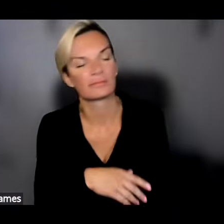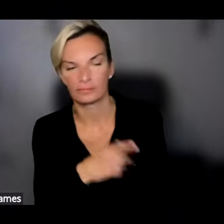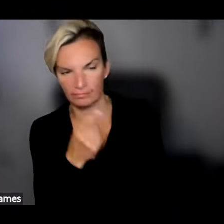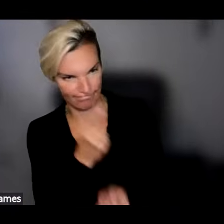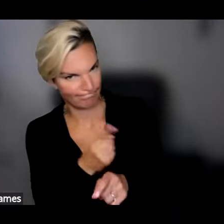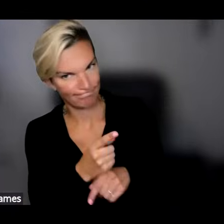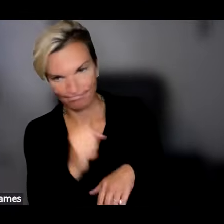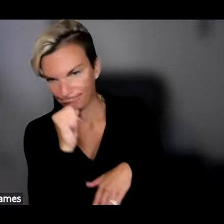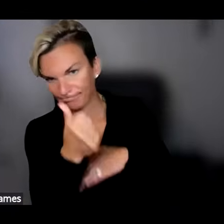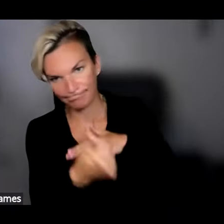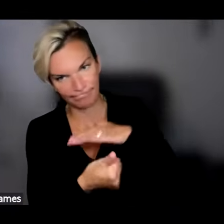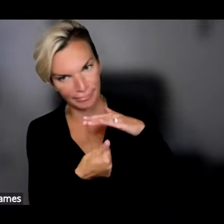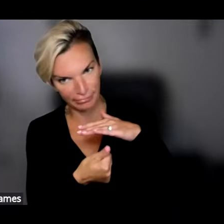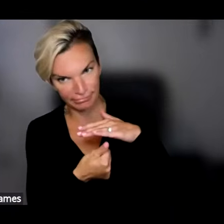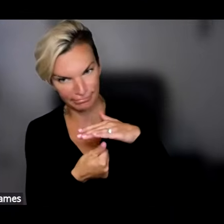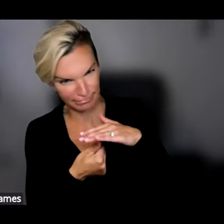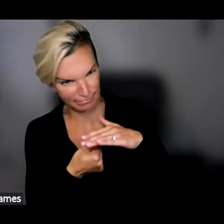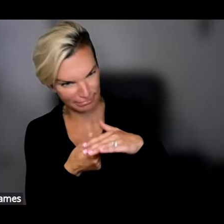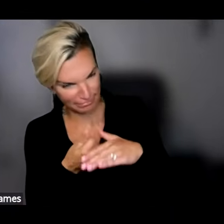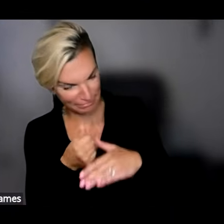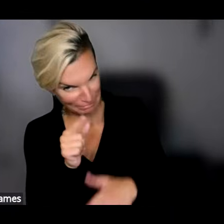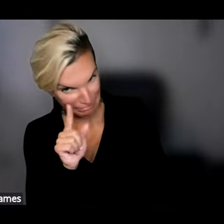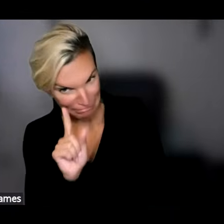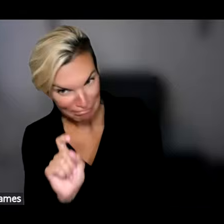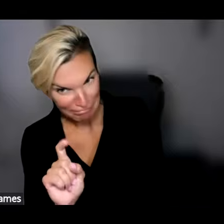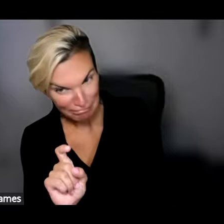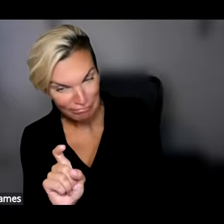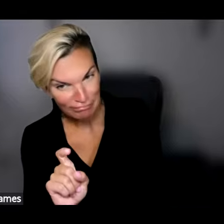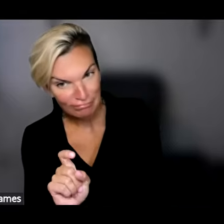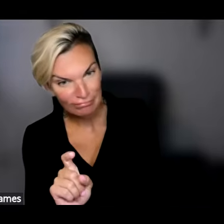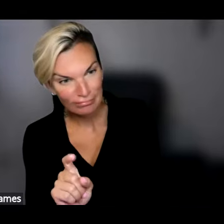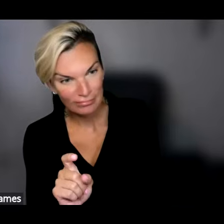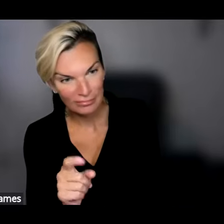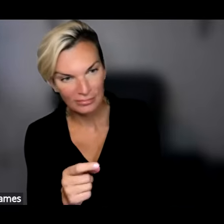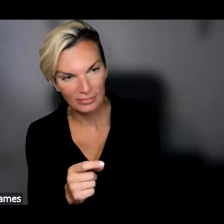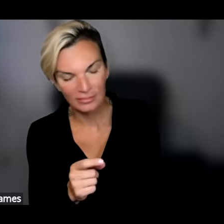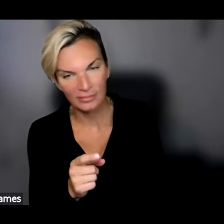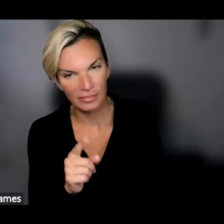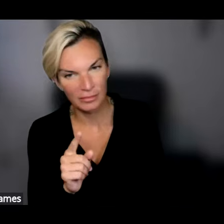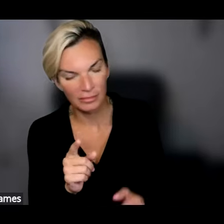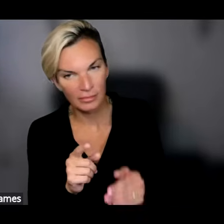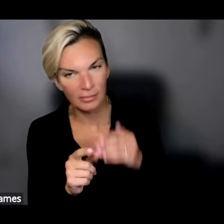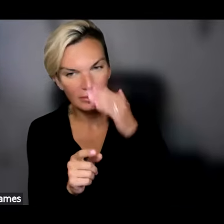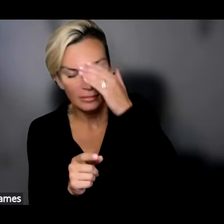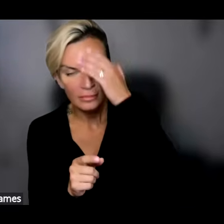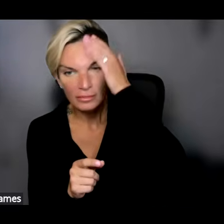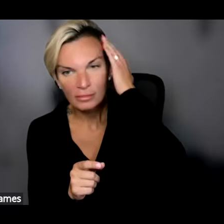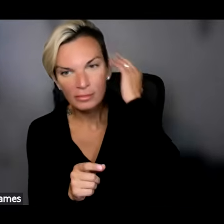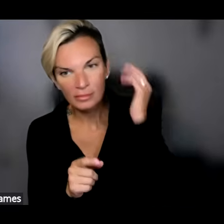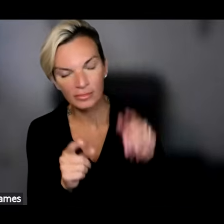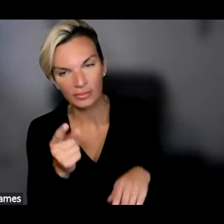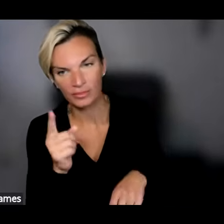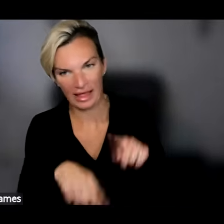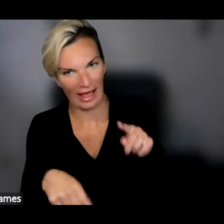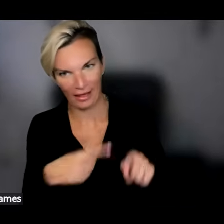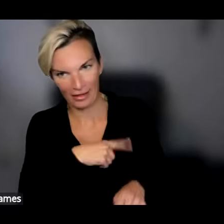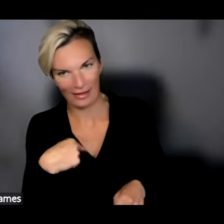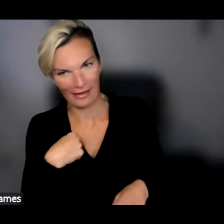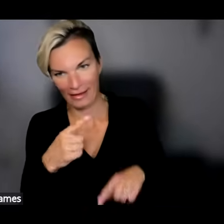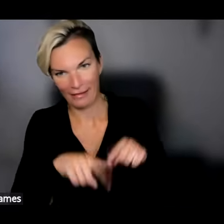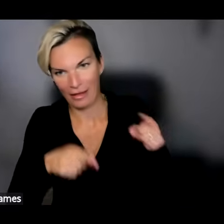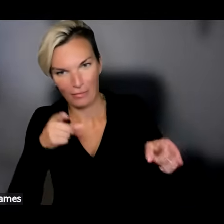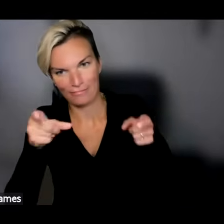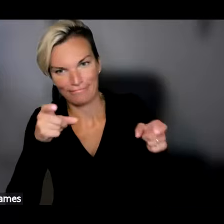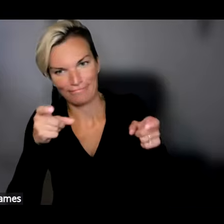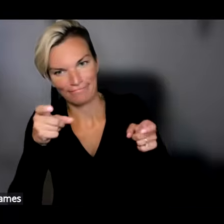I don't think so. don't I mean, I don't think They're we'd not- be regulating. No. I don't see how They're we'd be not covered. regulating No. contractors with the federal government, but